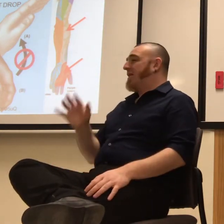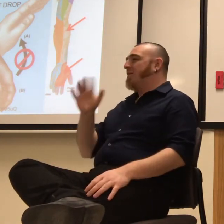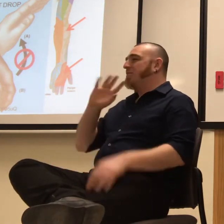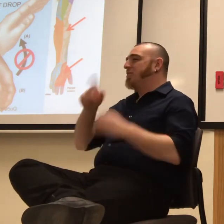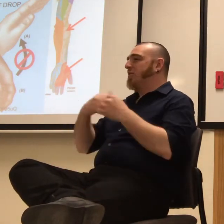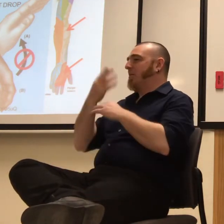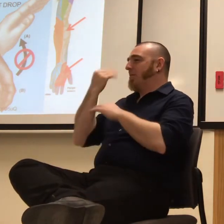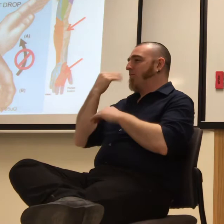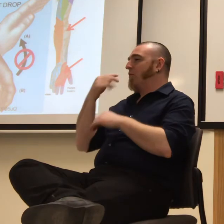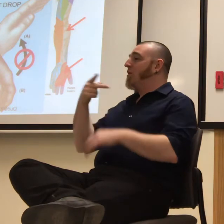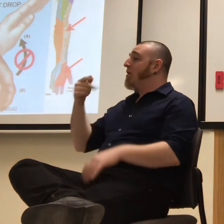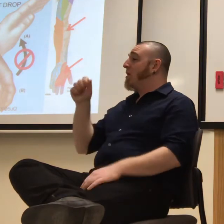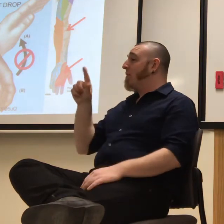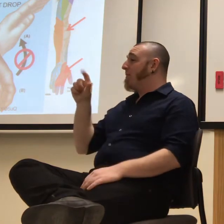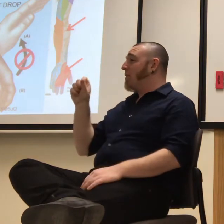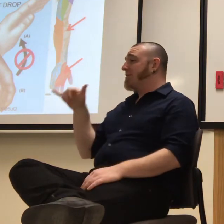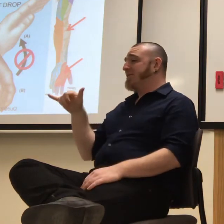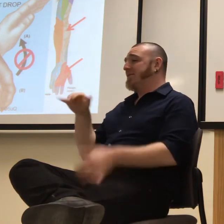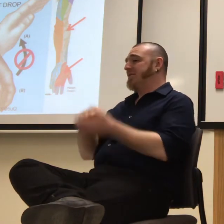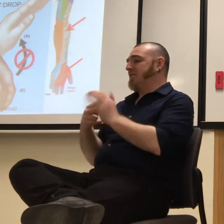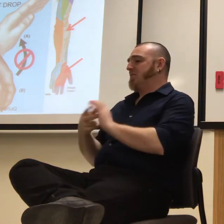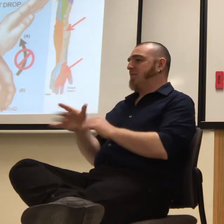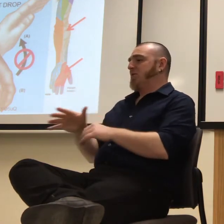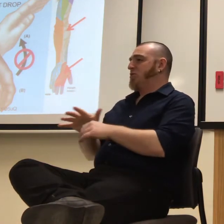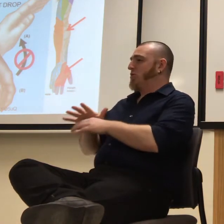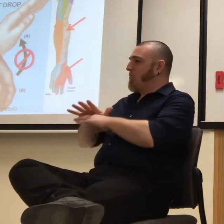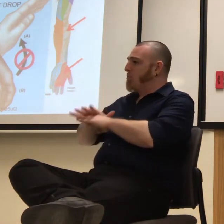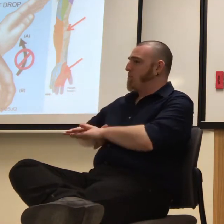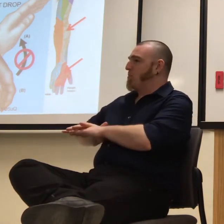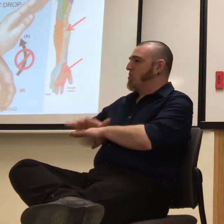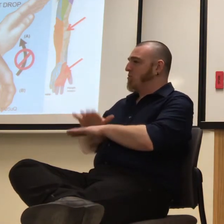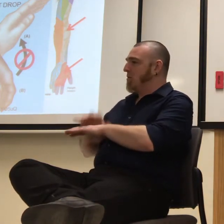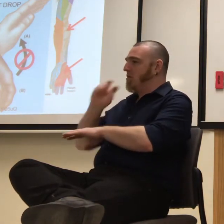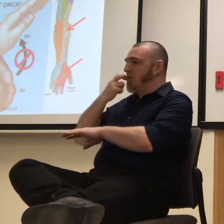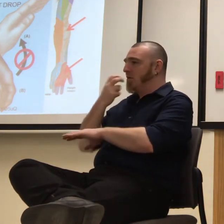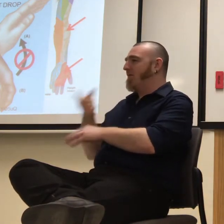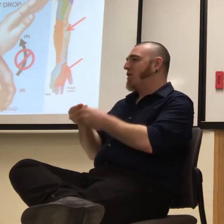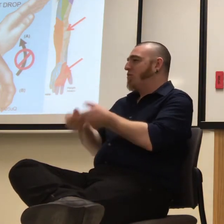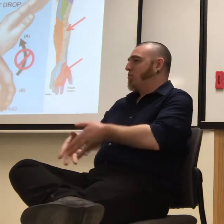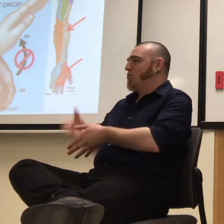palsy, where you kind of lose motor and sensory function. And so,